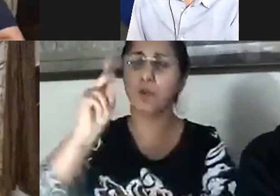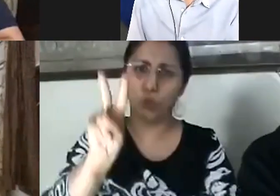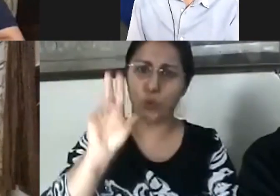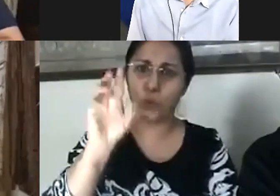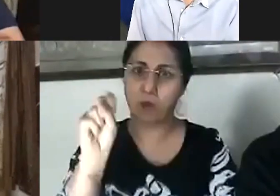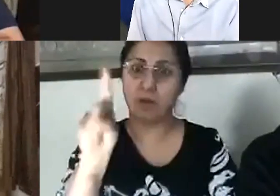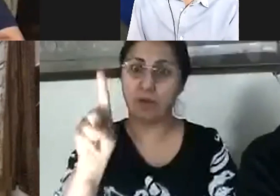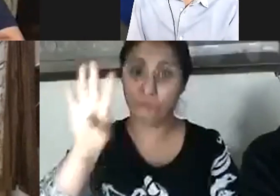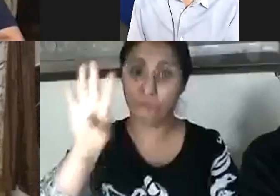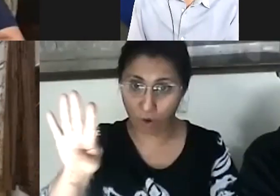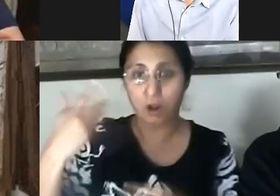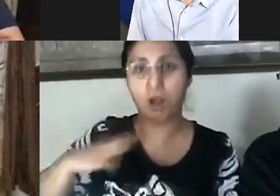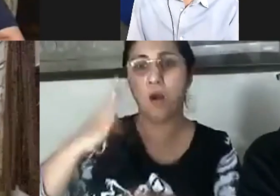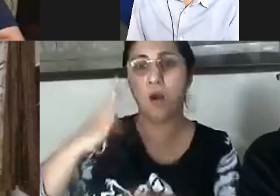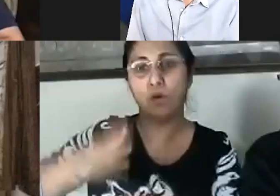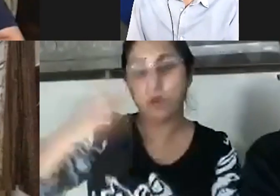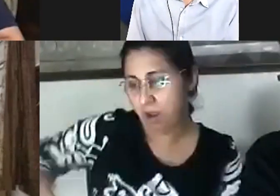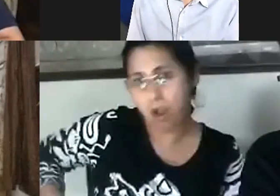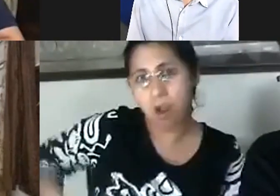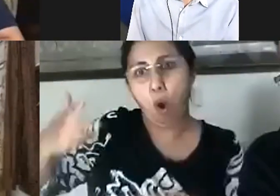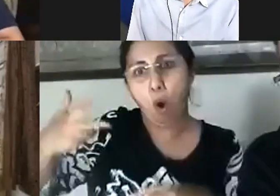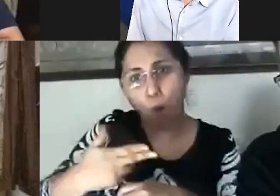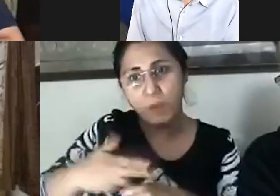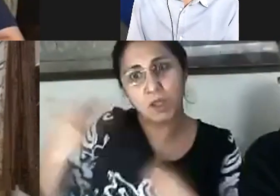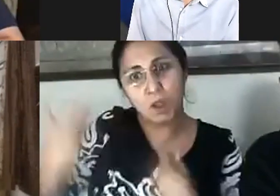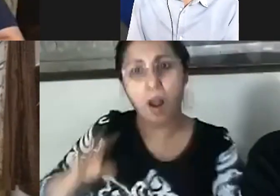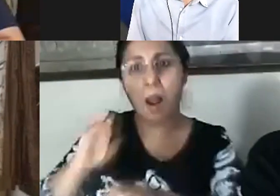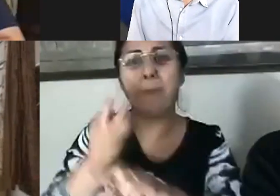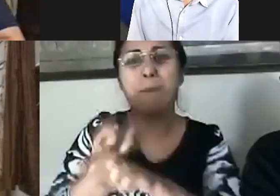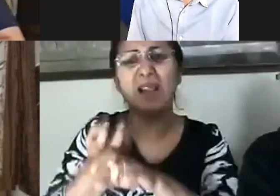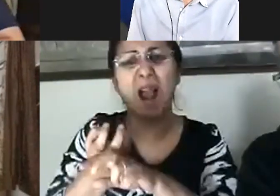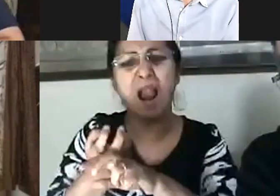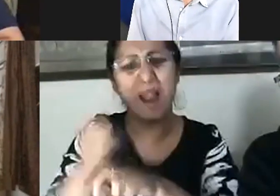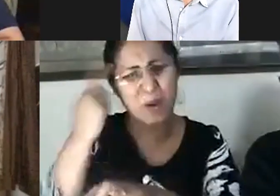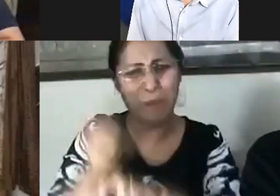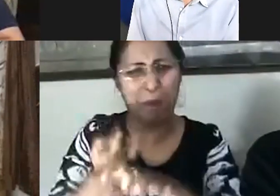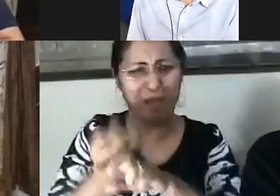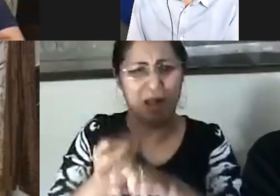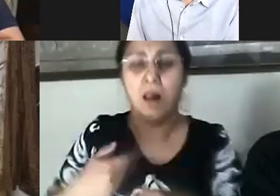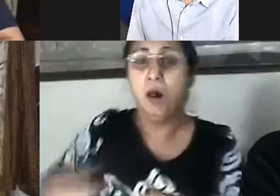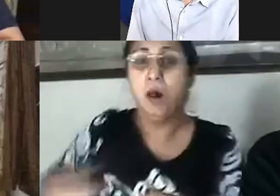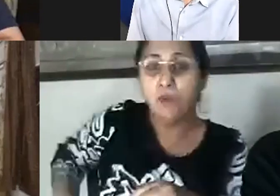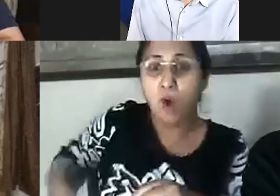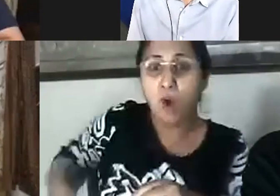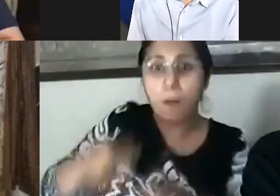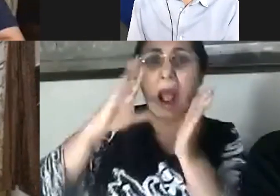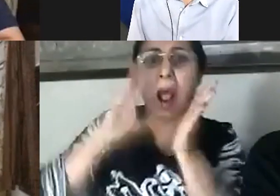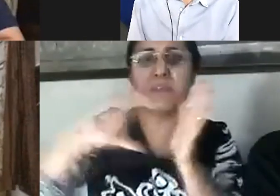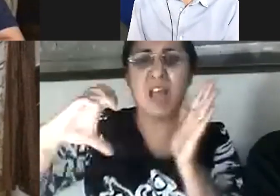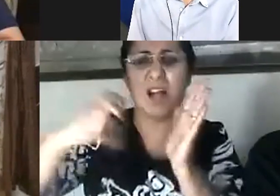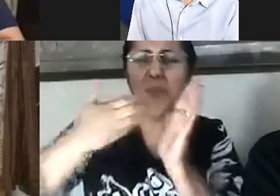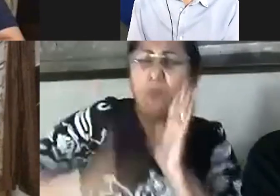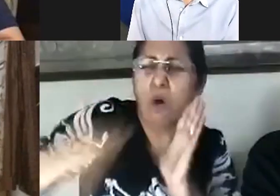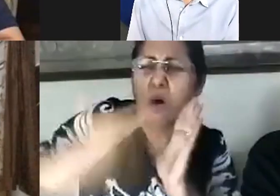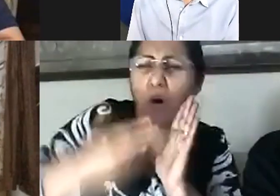I have had a surgery related to my periods in 2014. I had some stone,